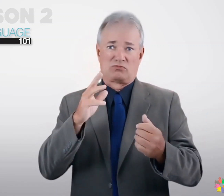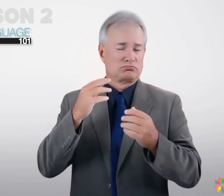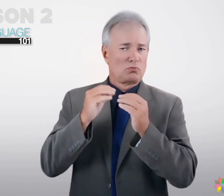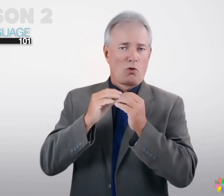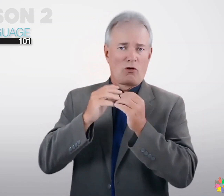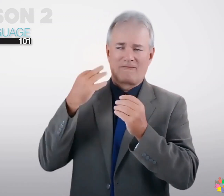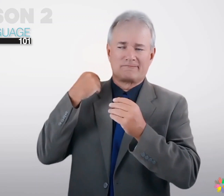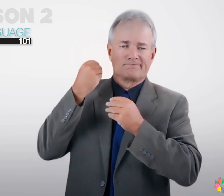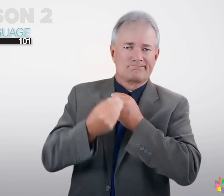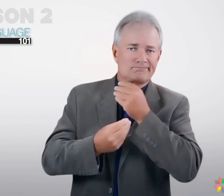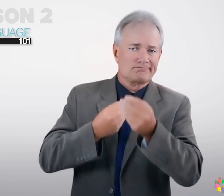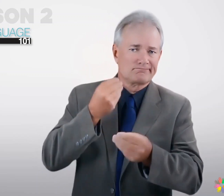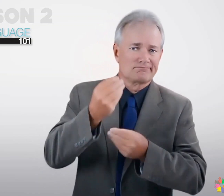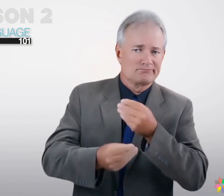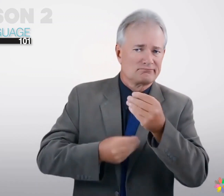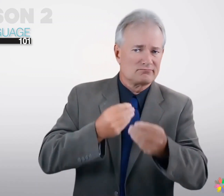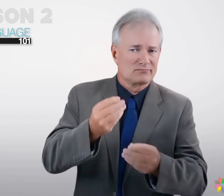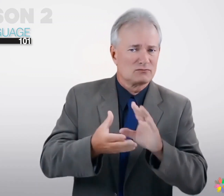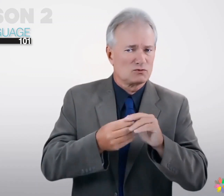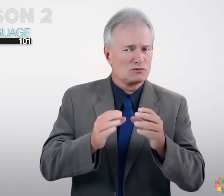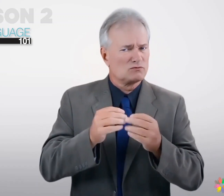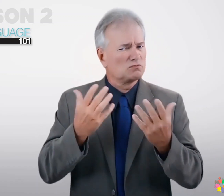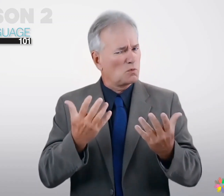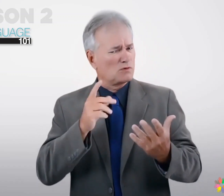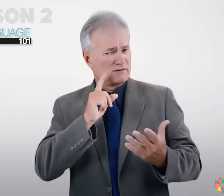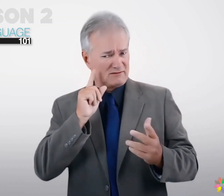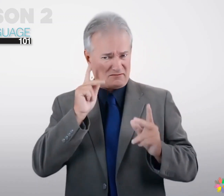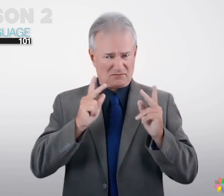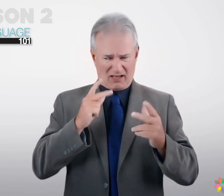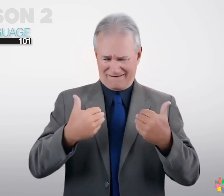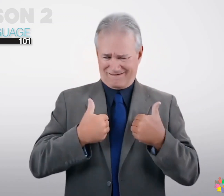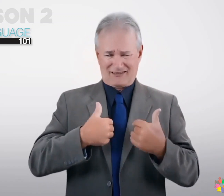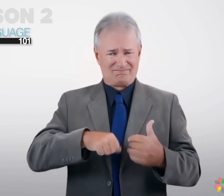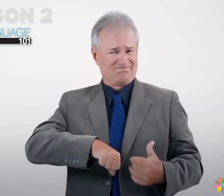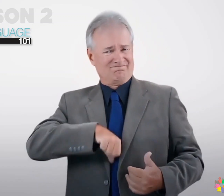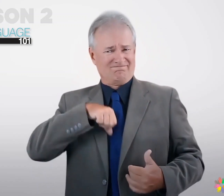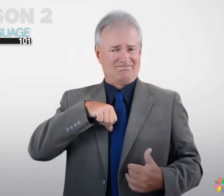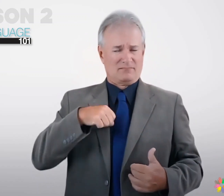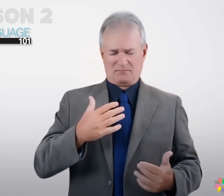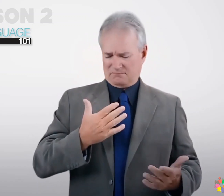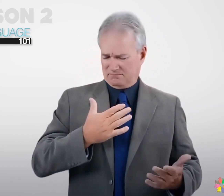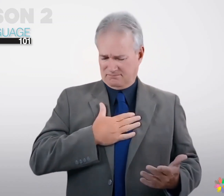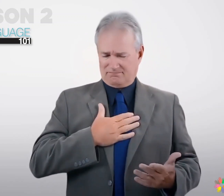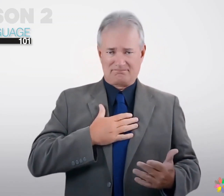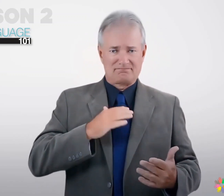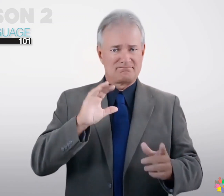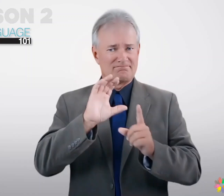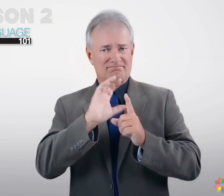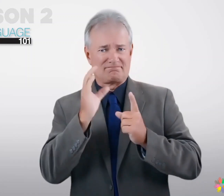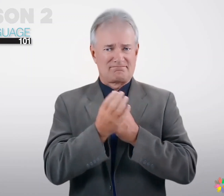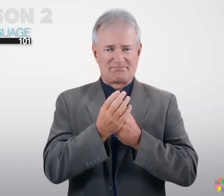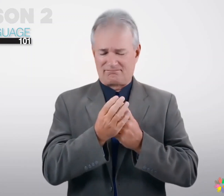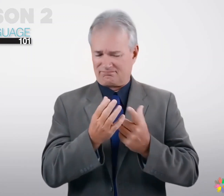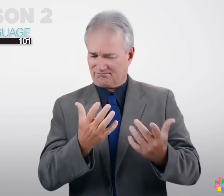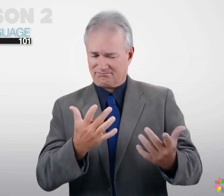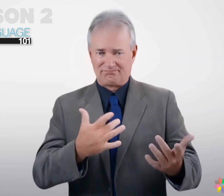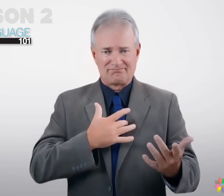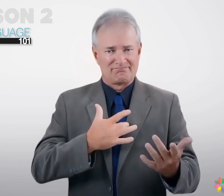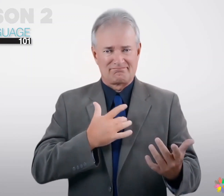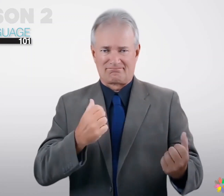is. A lot of it is passed down through generations. So deaf people certainly have pride, and they feel that it's